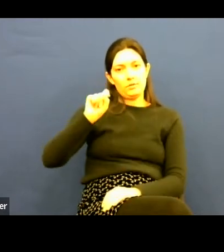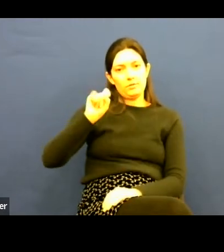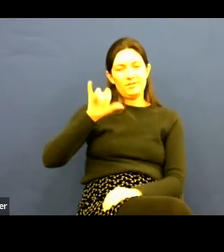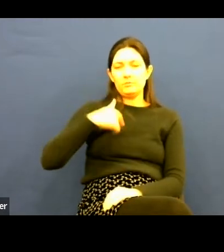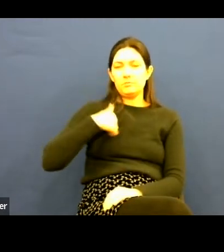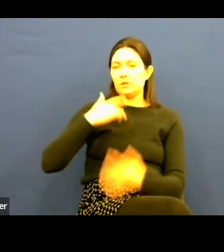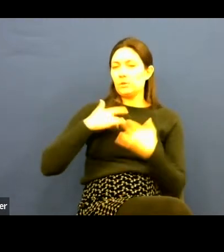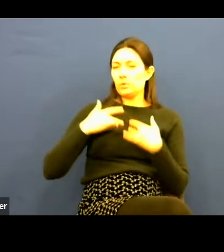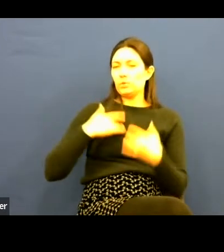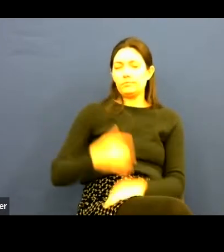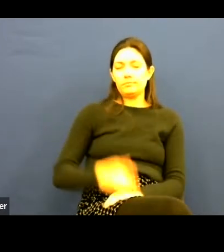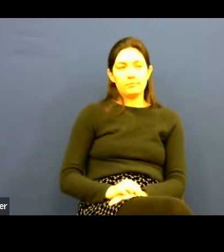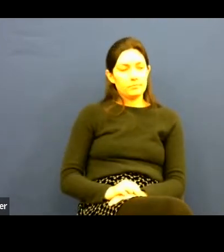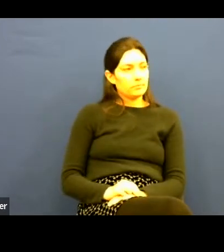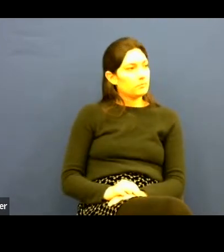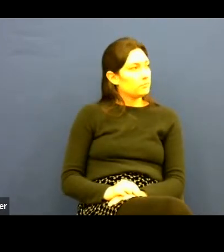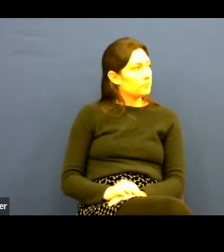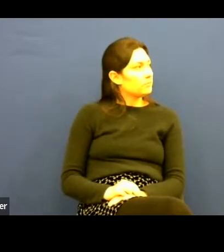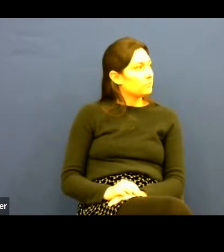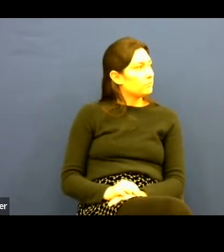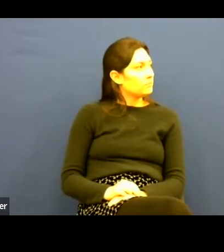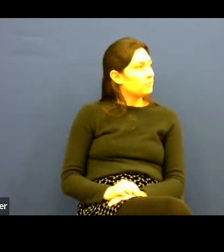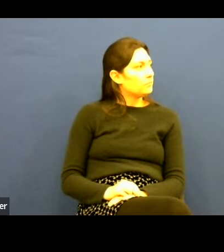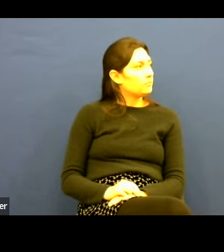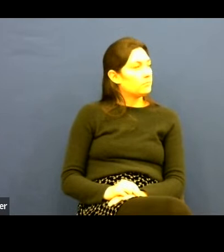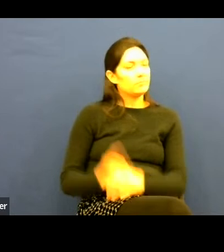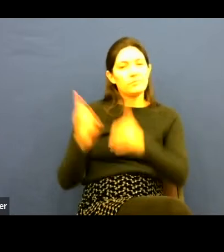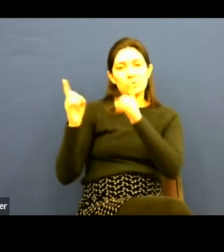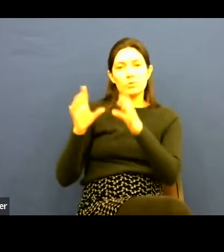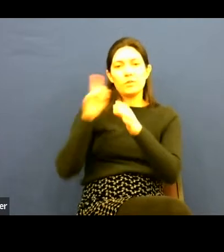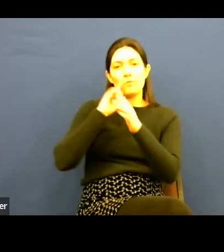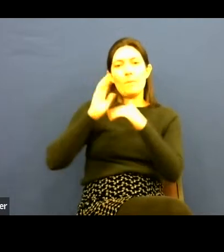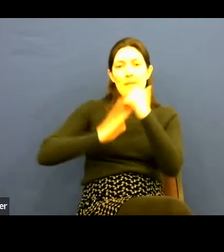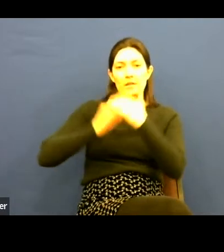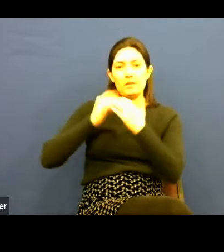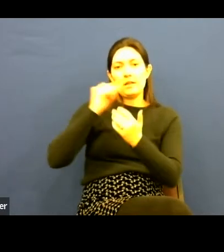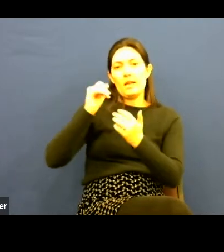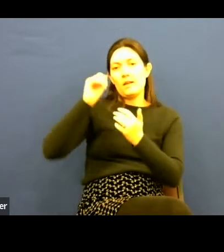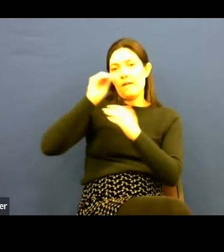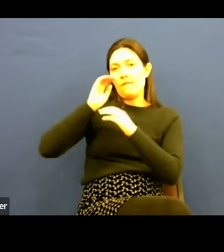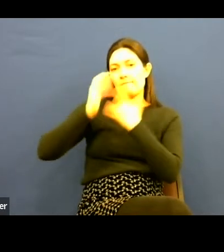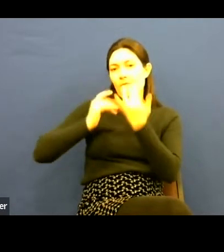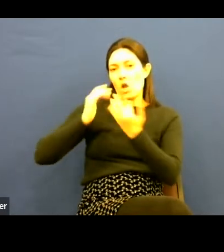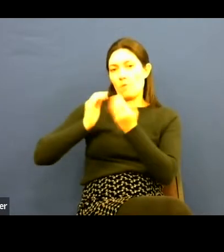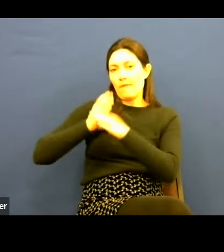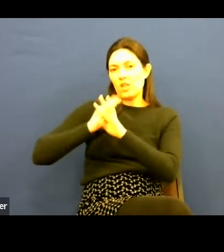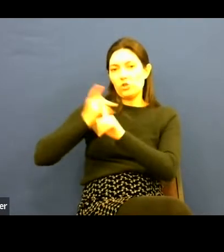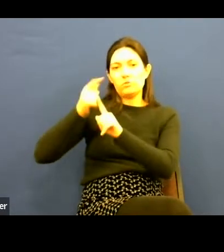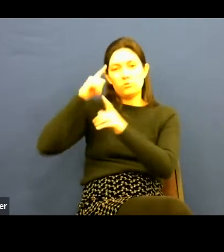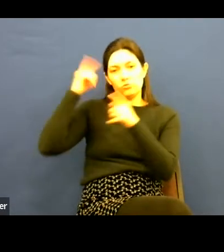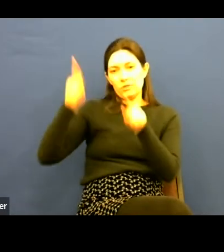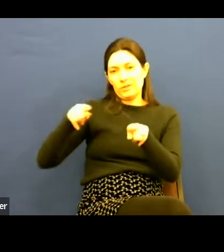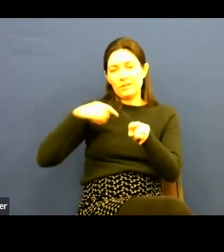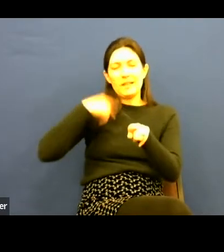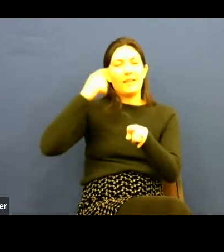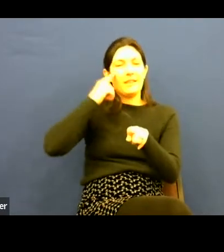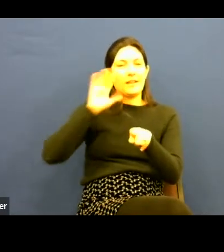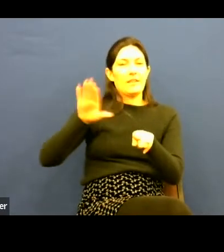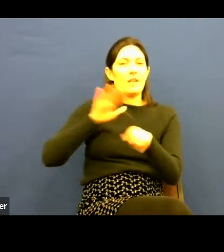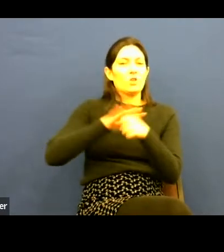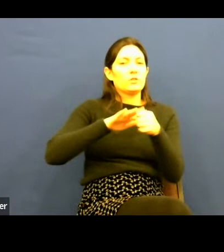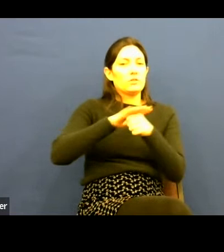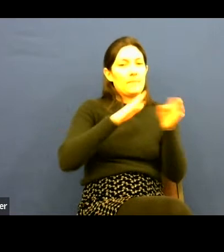that the Director of Building and Fire Prevention raised. So I do think the site plan needs to address both those